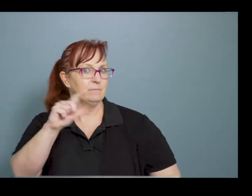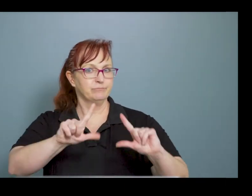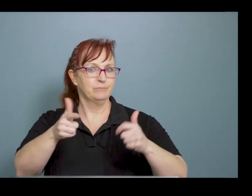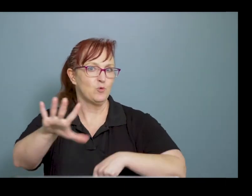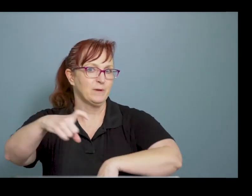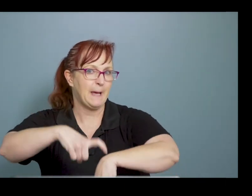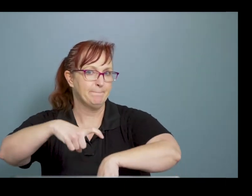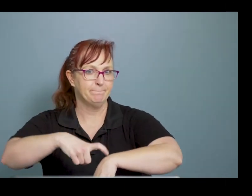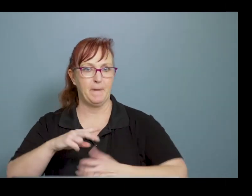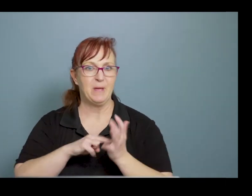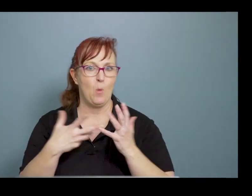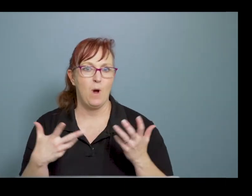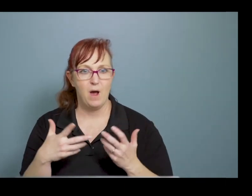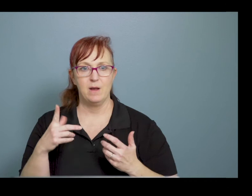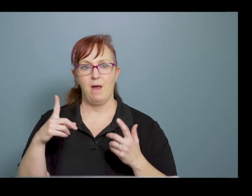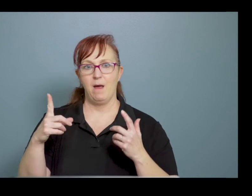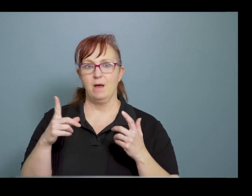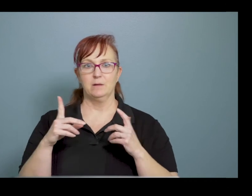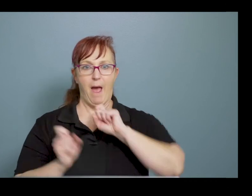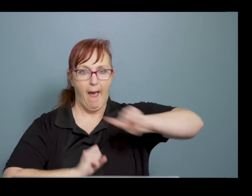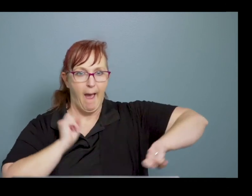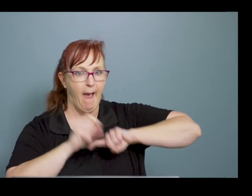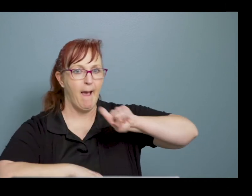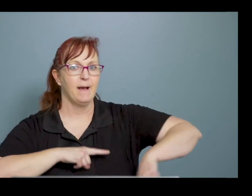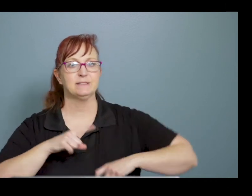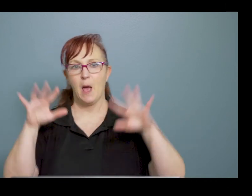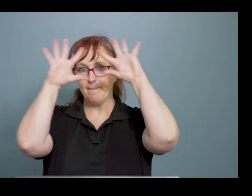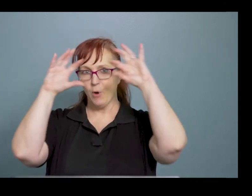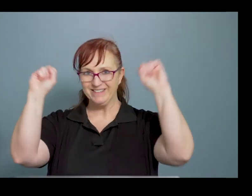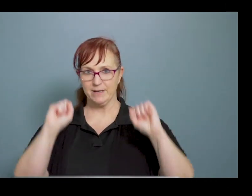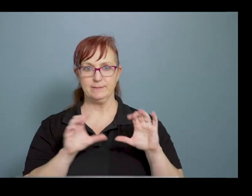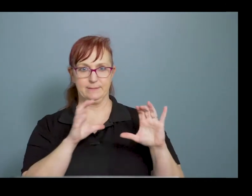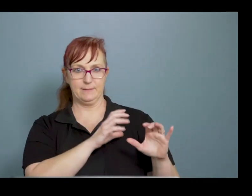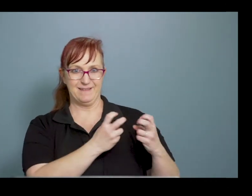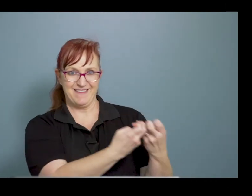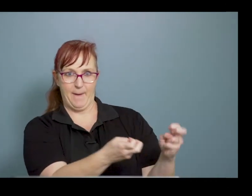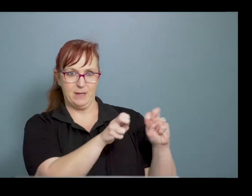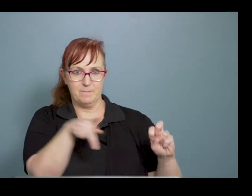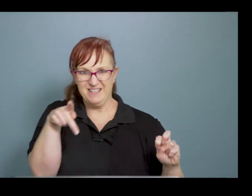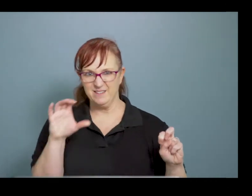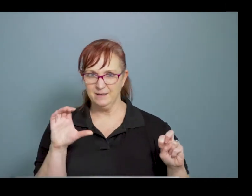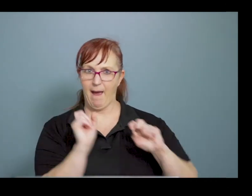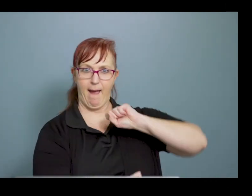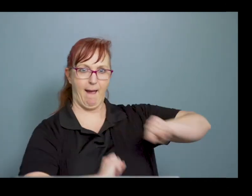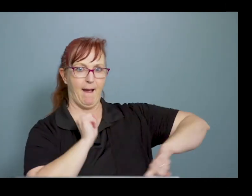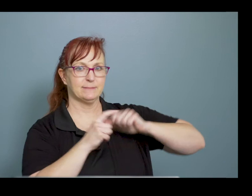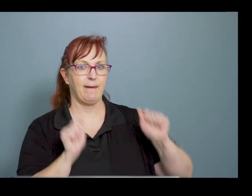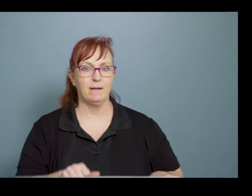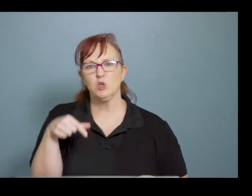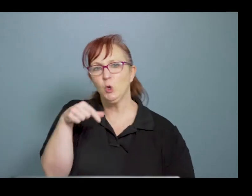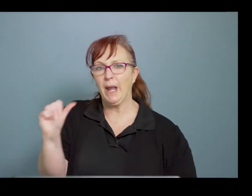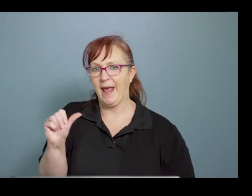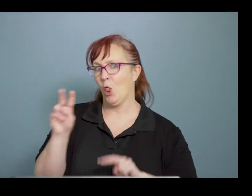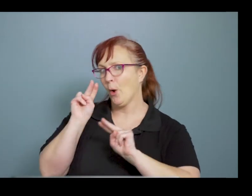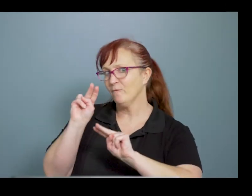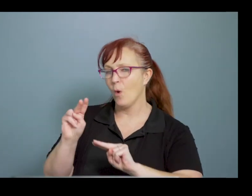time with your President's Cabinet. Live question and answer session, and let's have a great discussion. We're